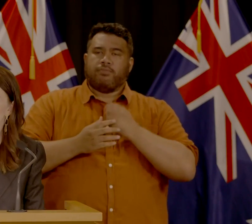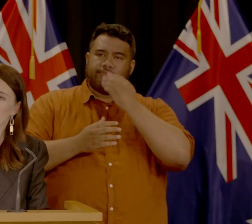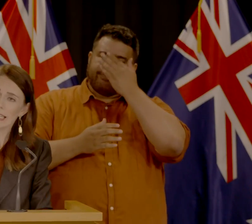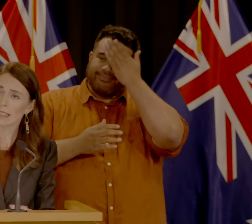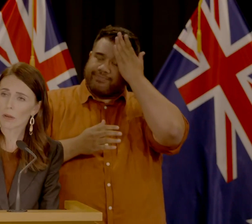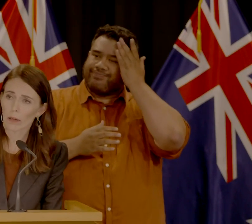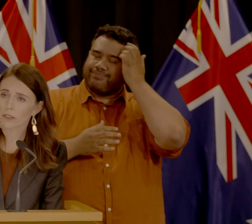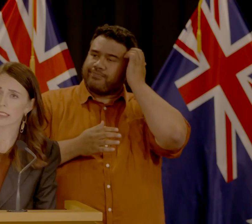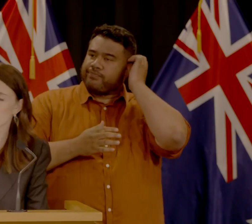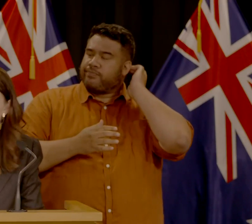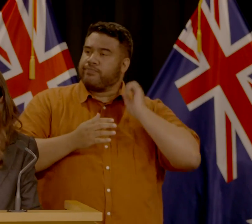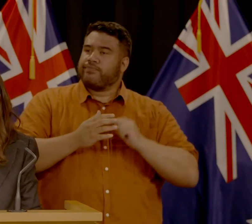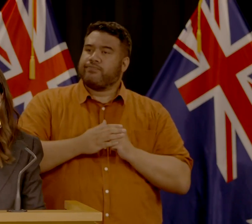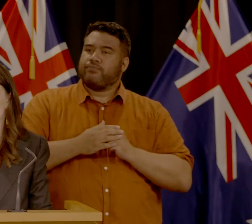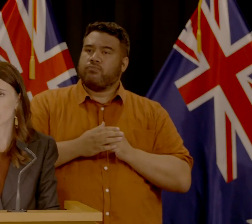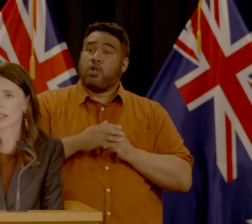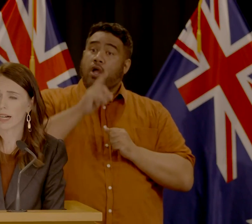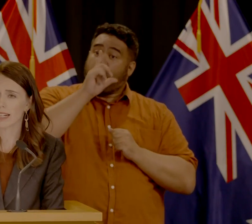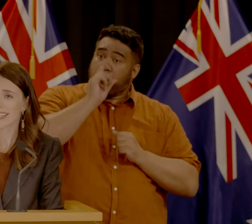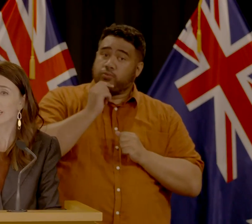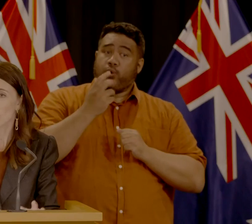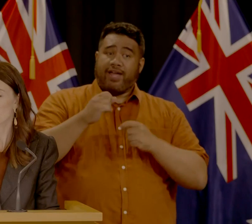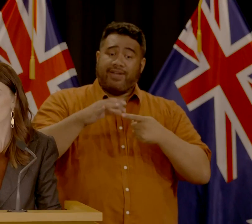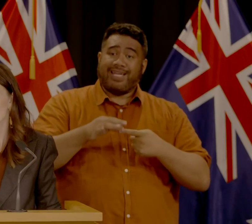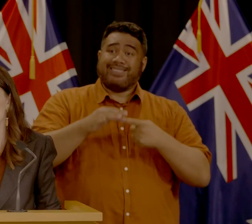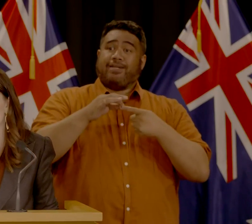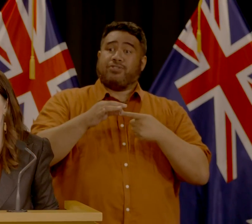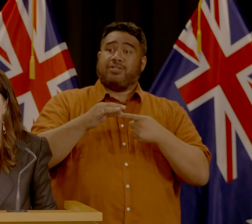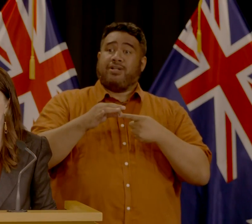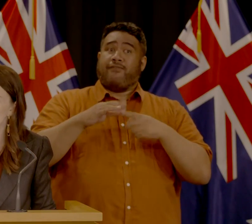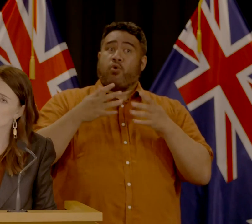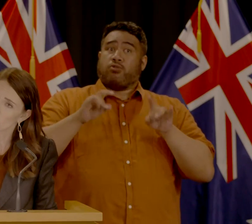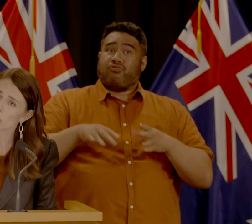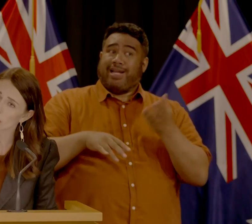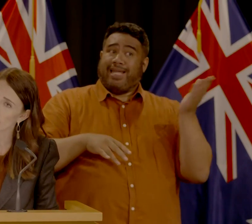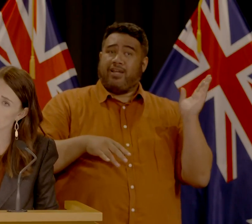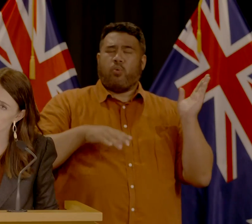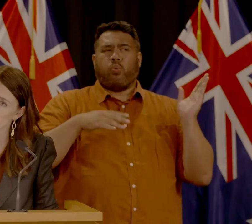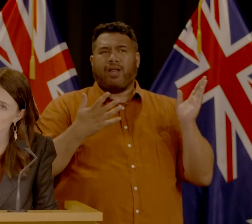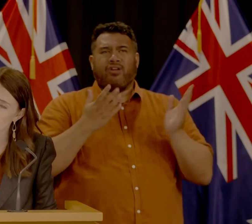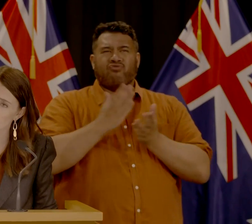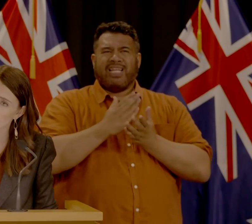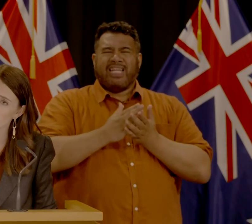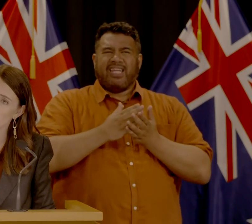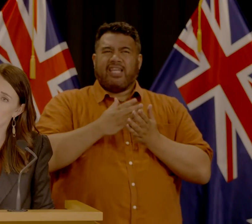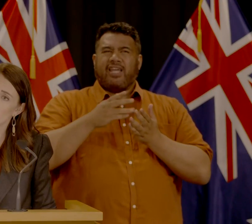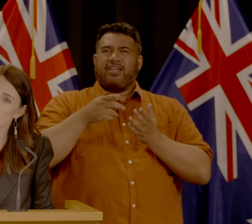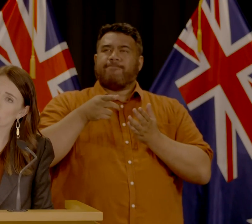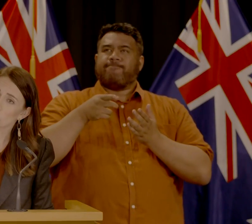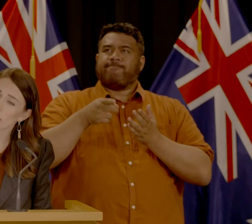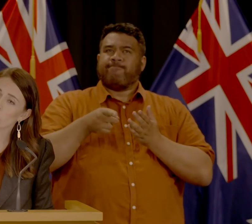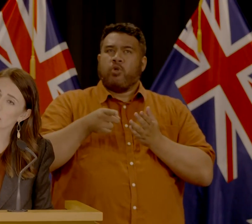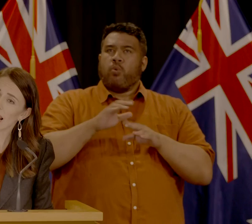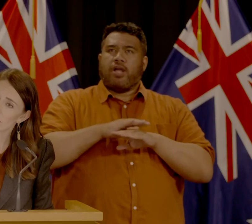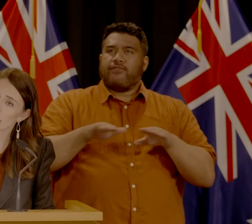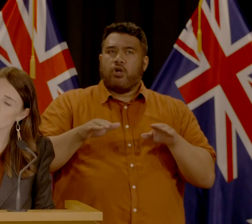on, with any proposed exemptions for anyone, but including Australia, there was no scientific basis by